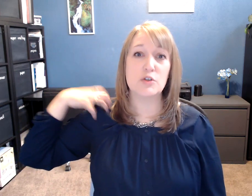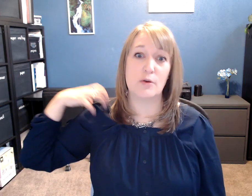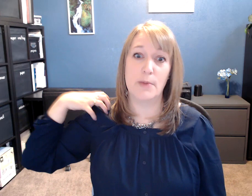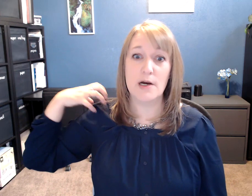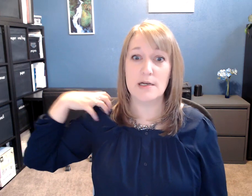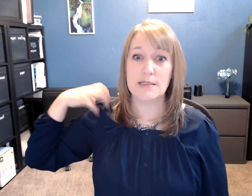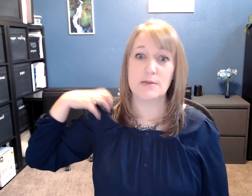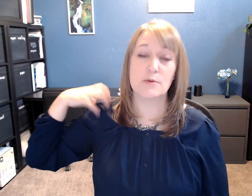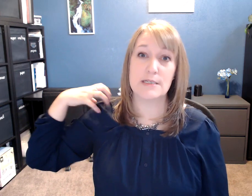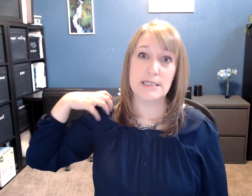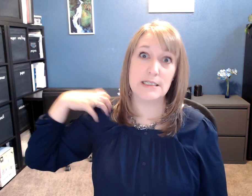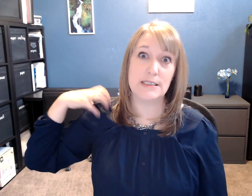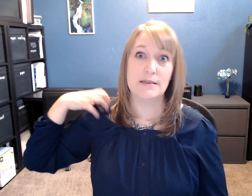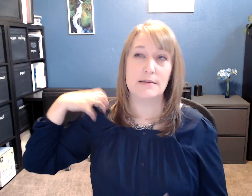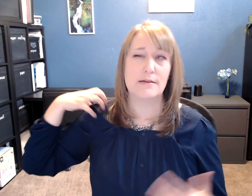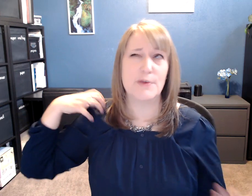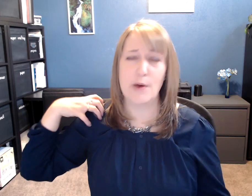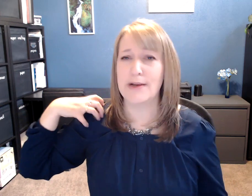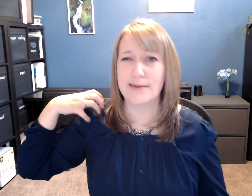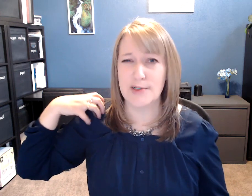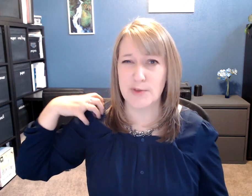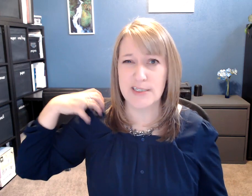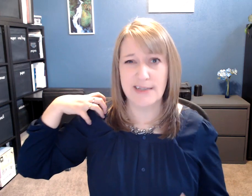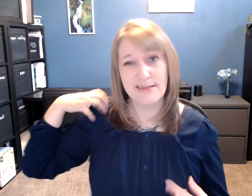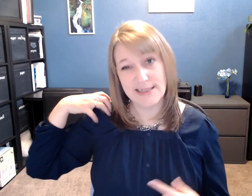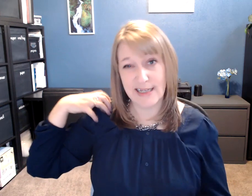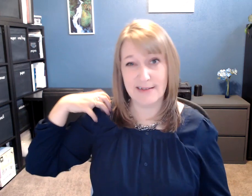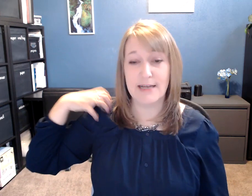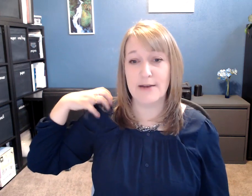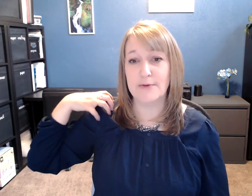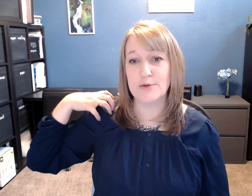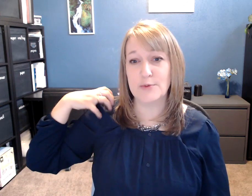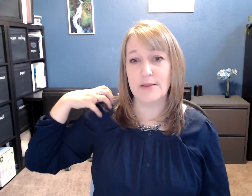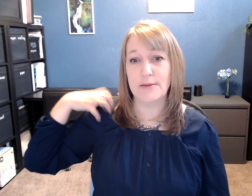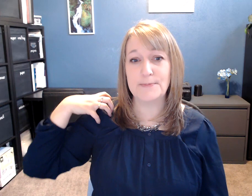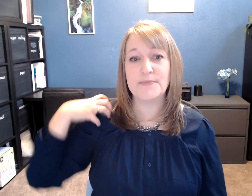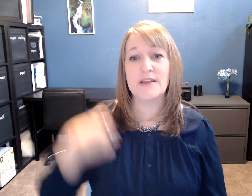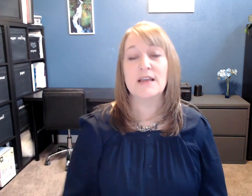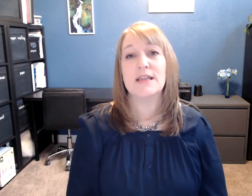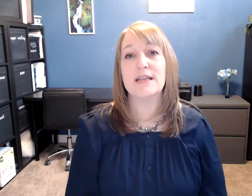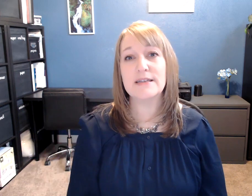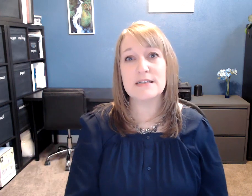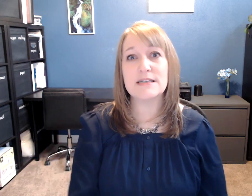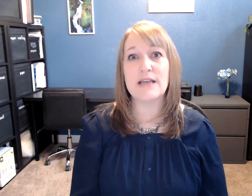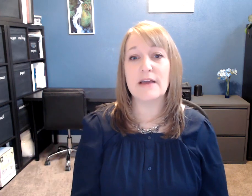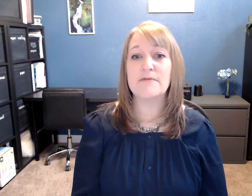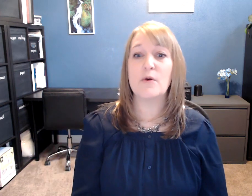or boss or dean. There are a few other English words that this sign kind of goes with. The next is the sign